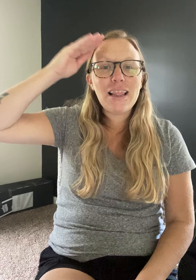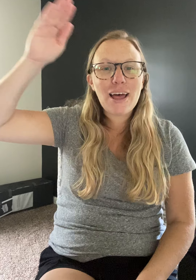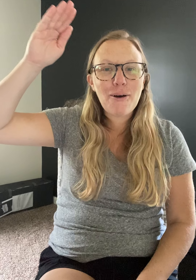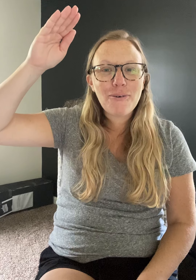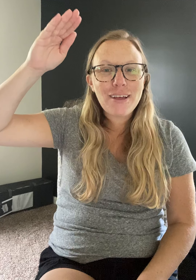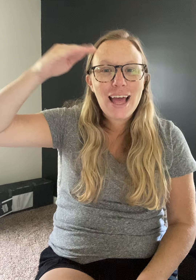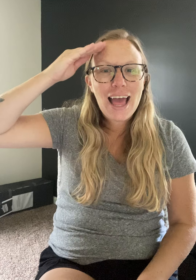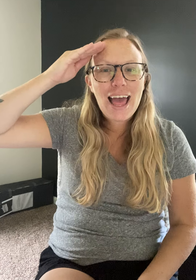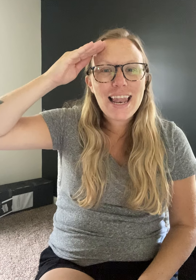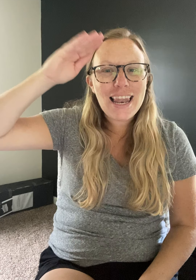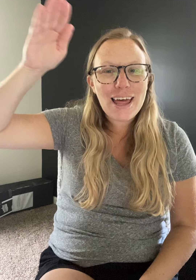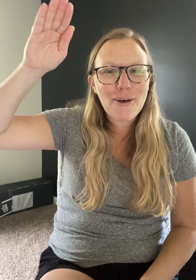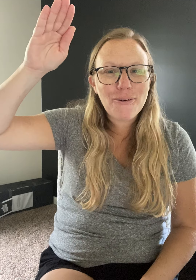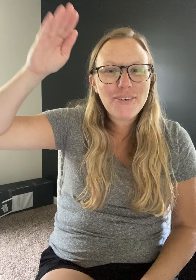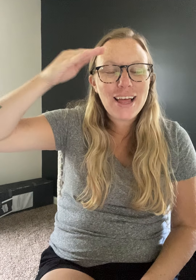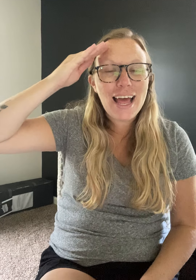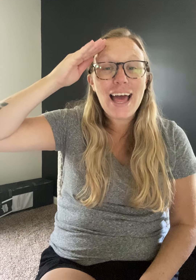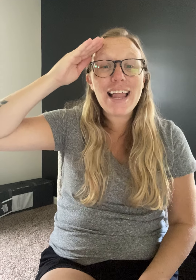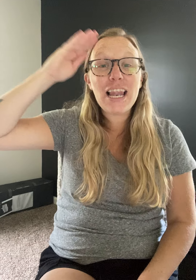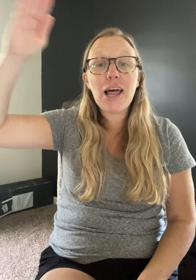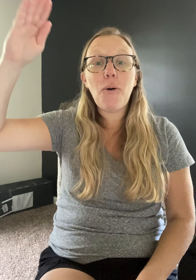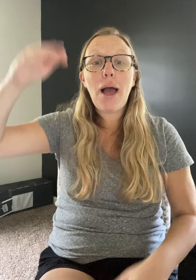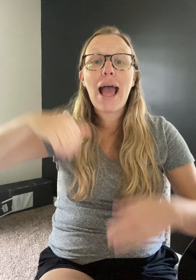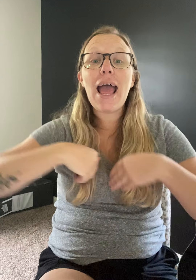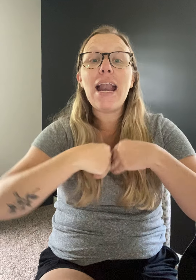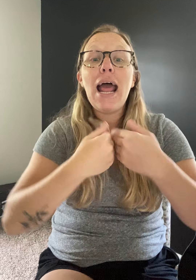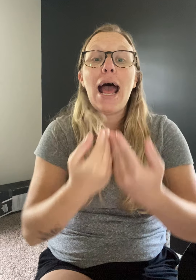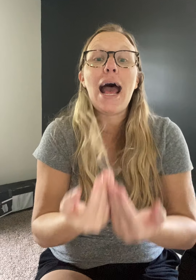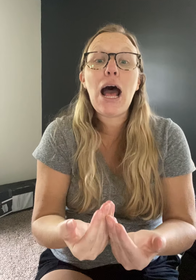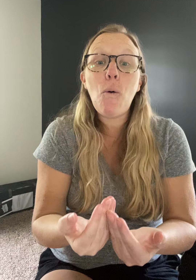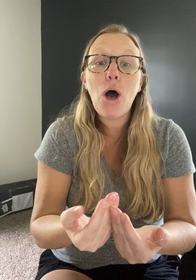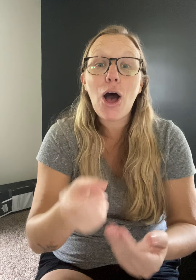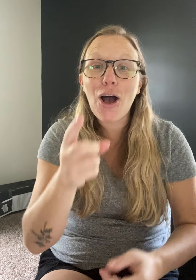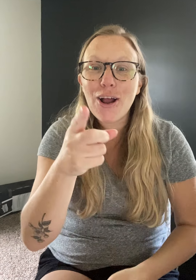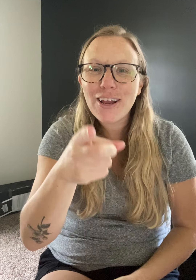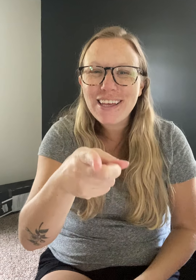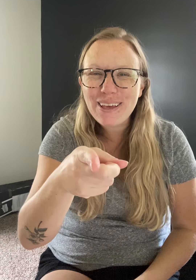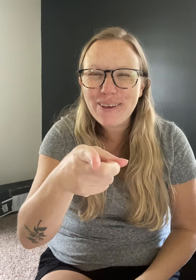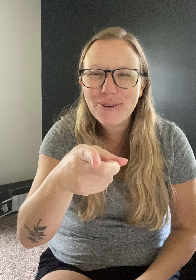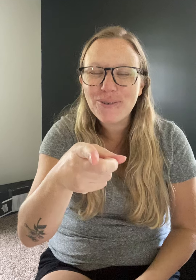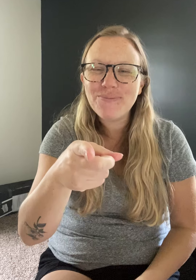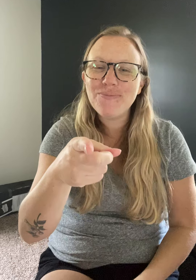Hello, hello, hello, and how are you?